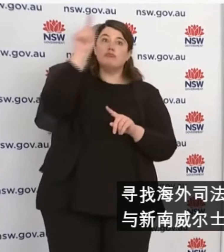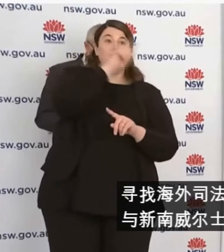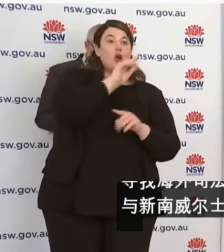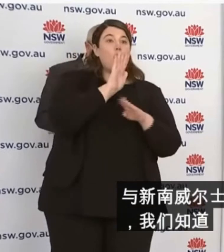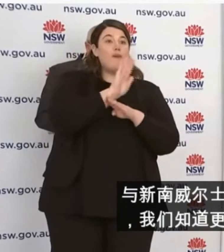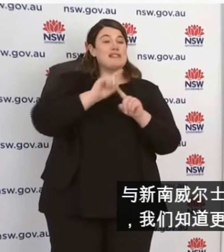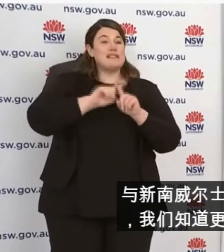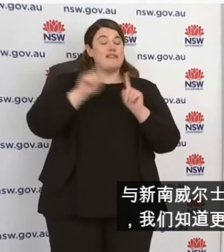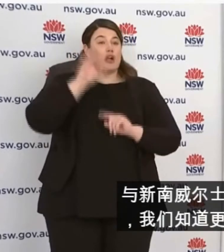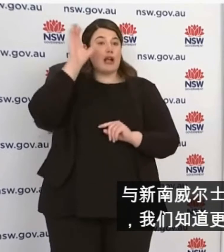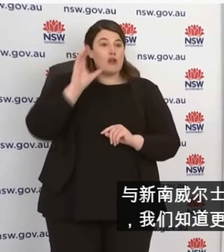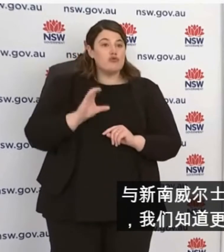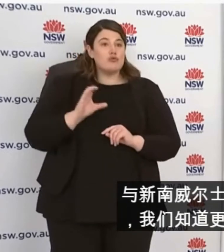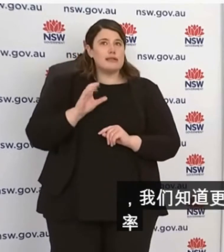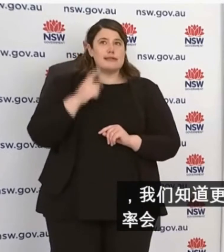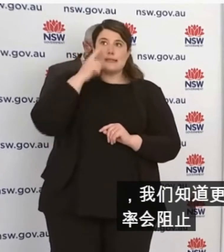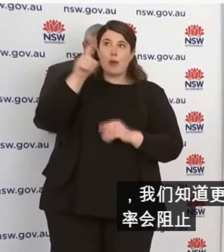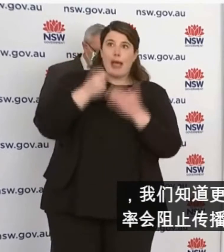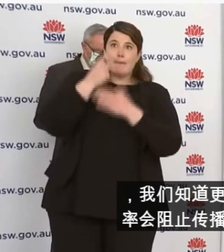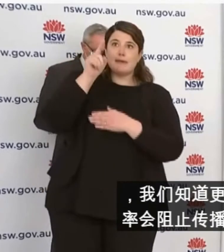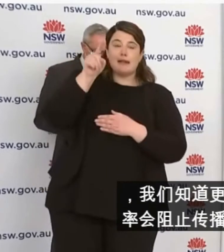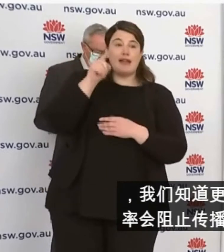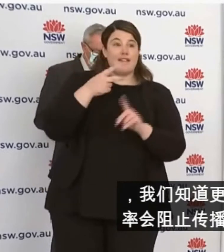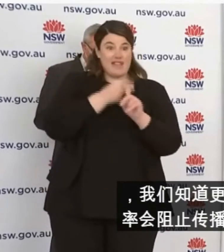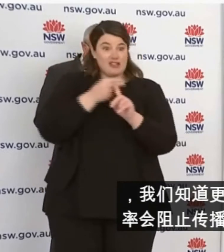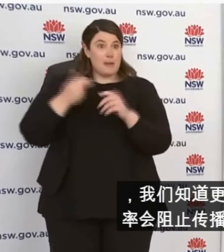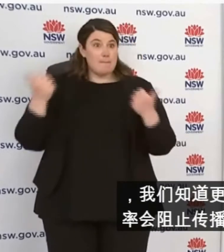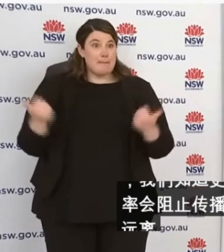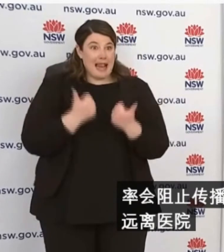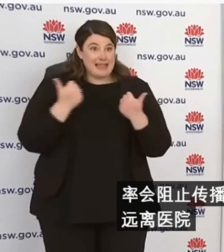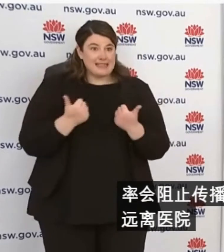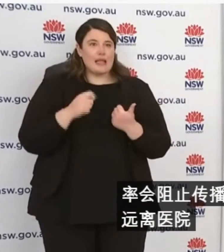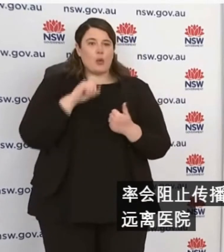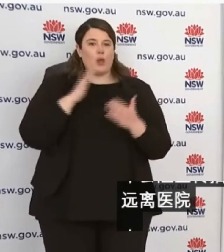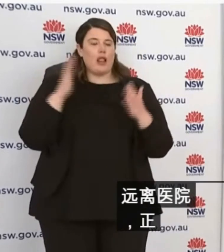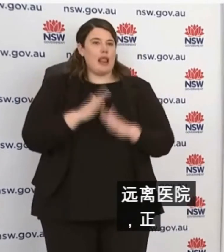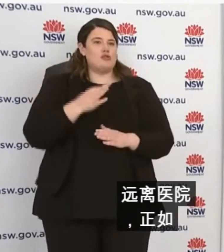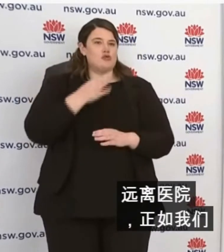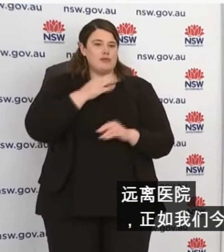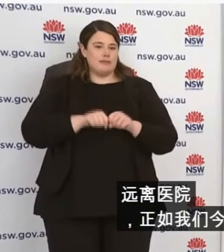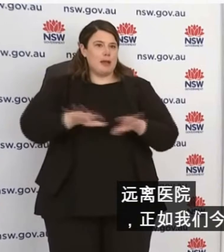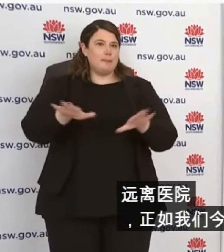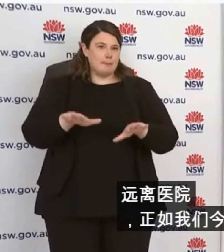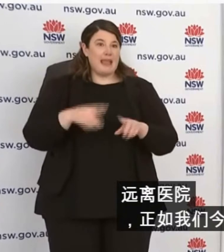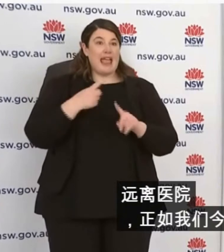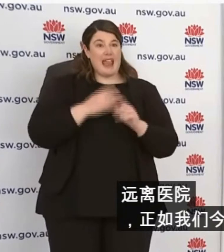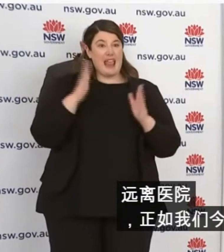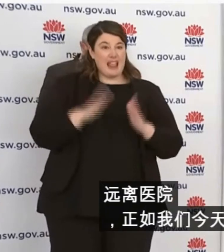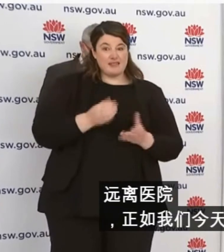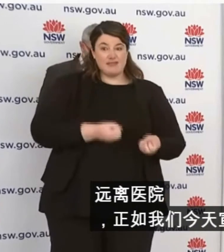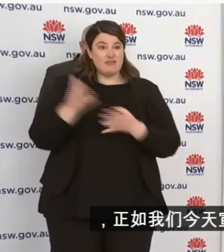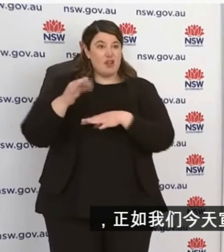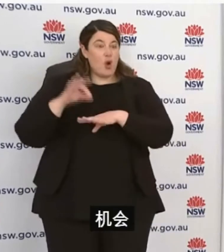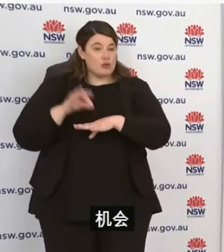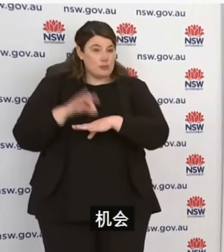Wales, and we know that high vaccination rates stop spread, but they keep people out of hospital. And as we've announced today,